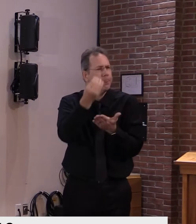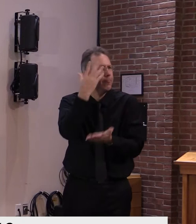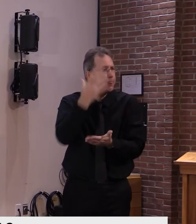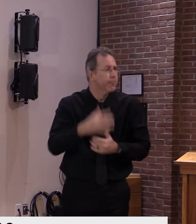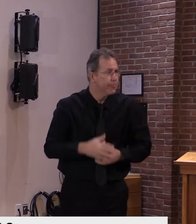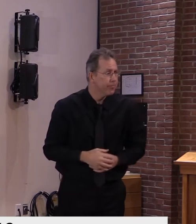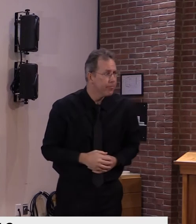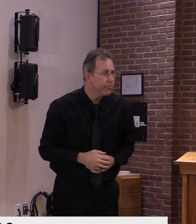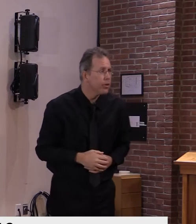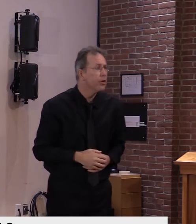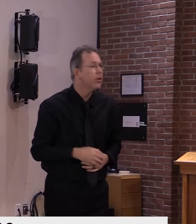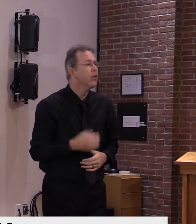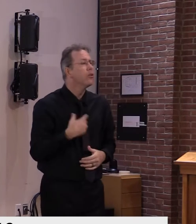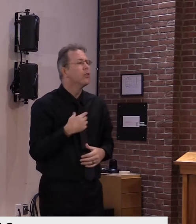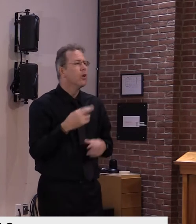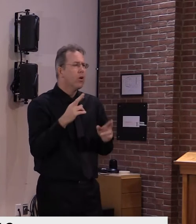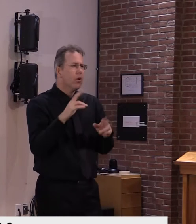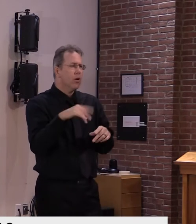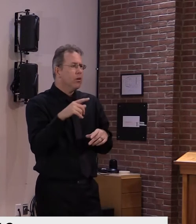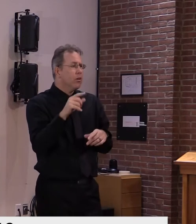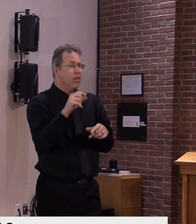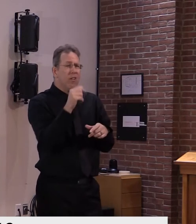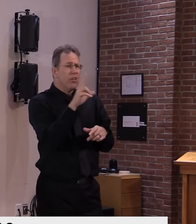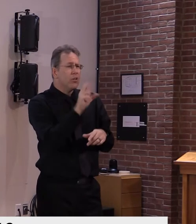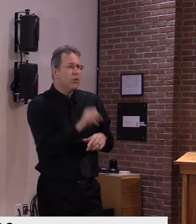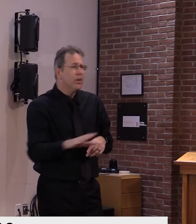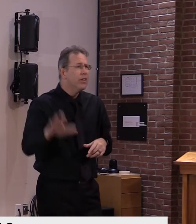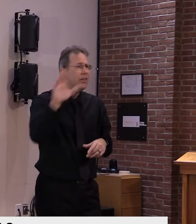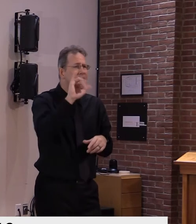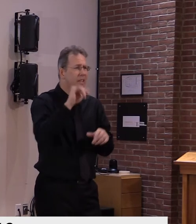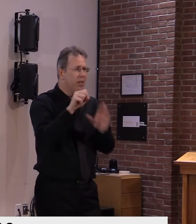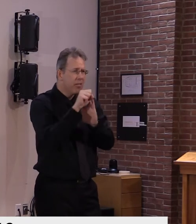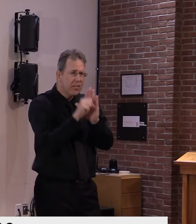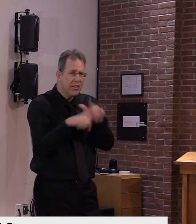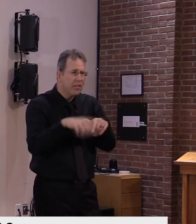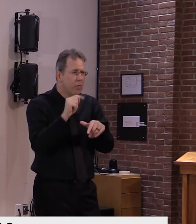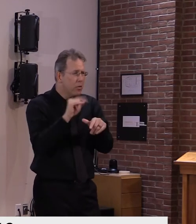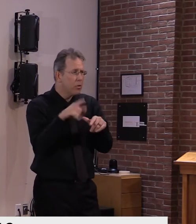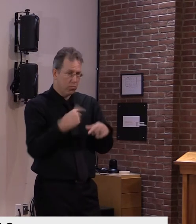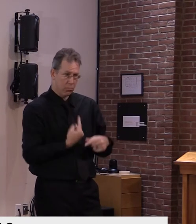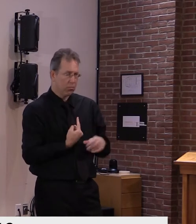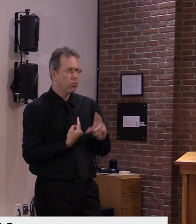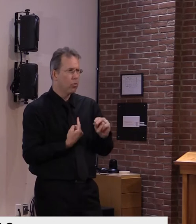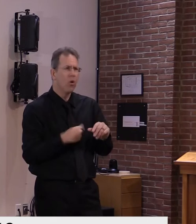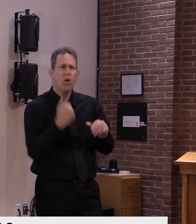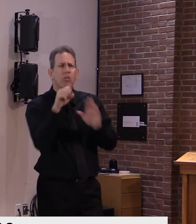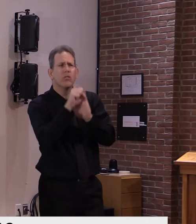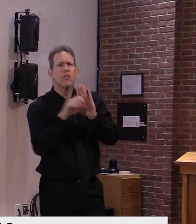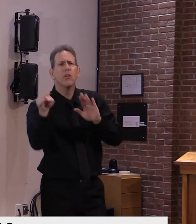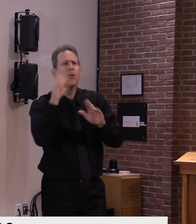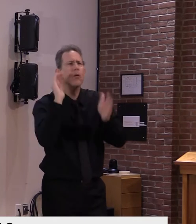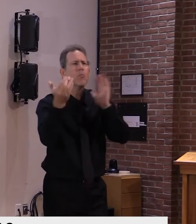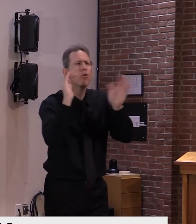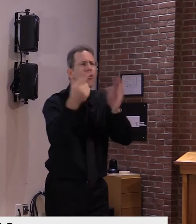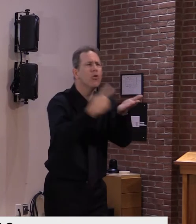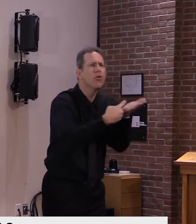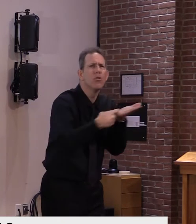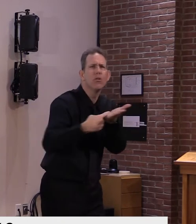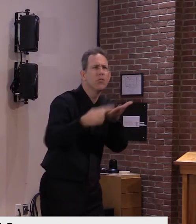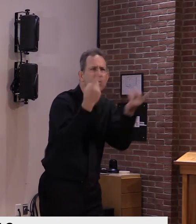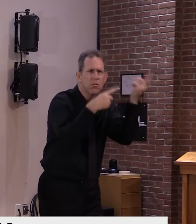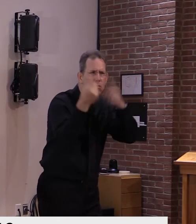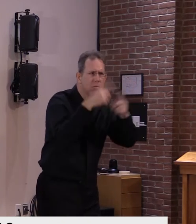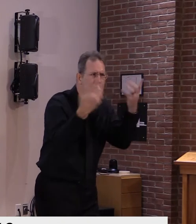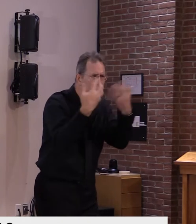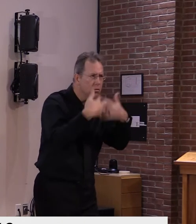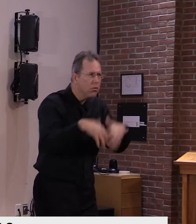differently across state government. For instance, I think being remote, working from home, is going to